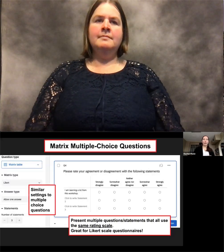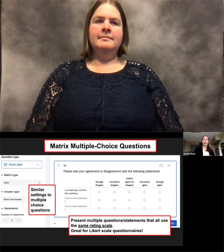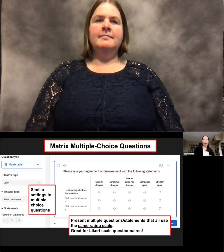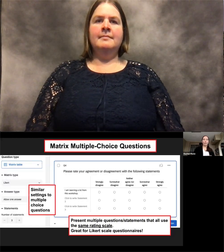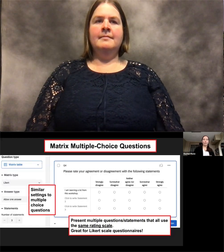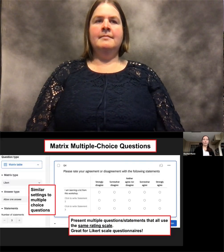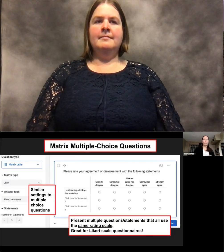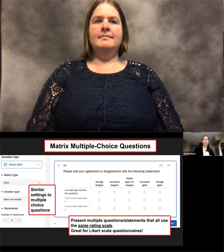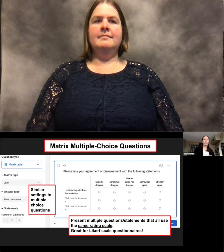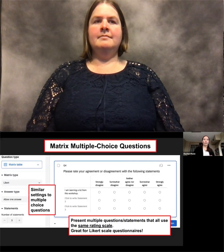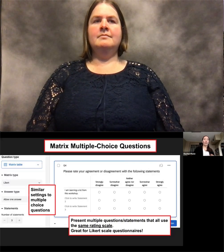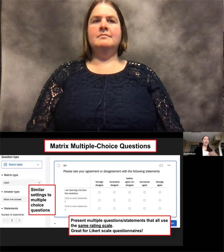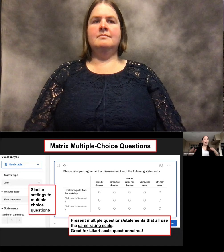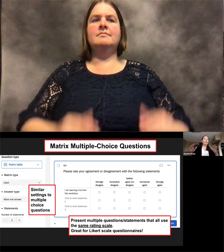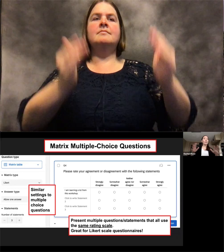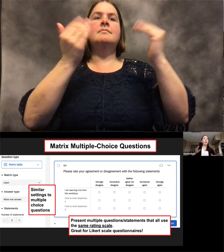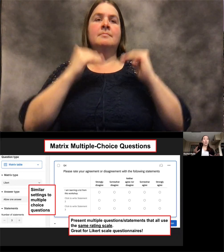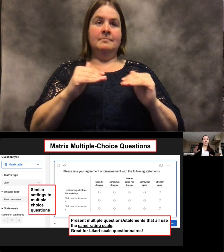Okay.